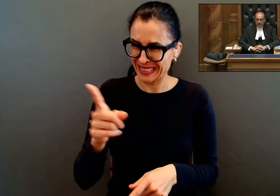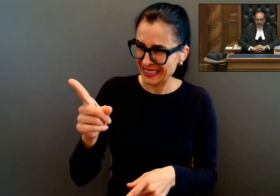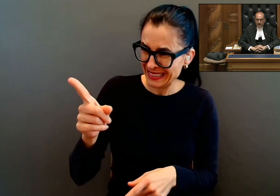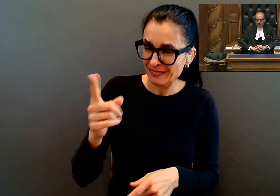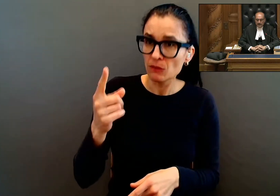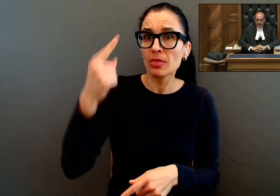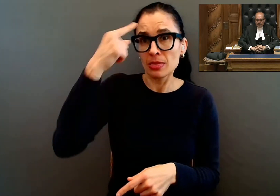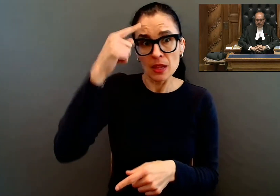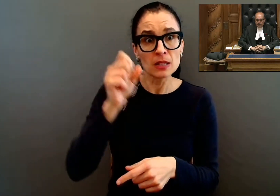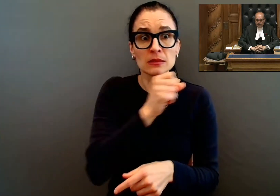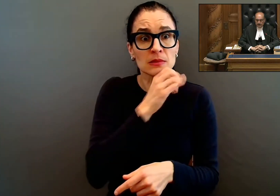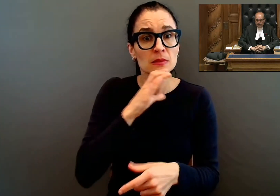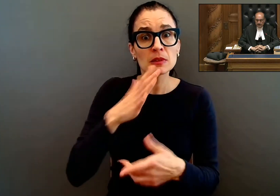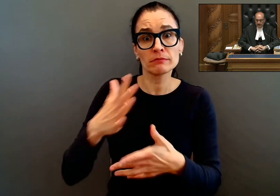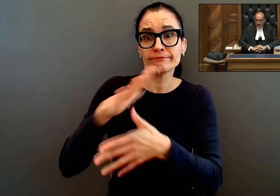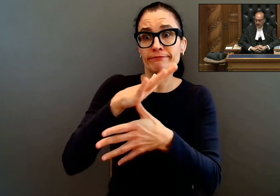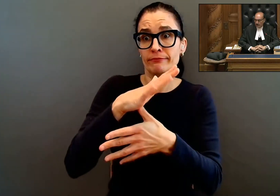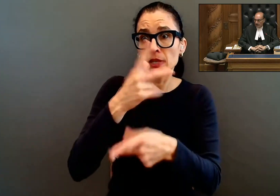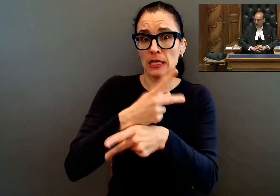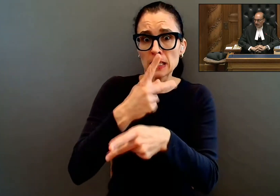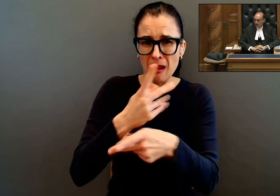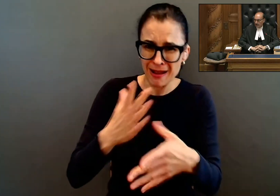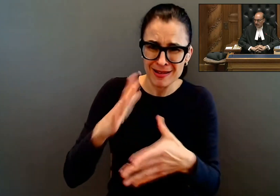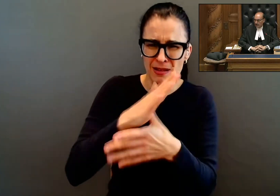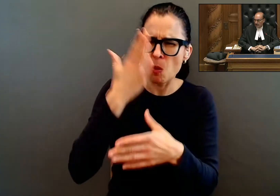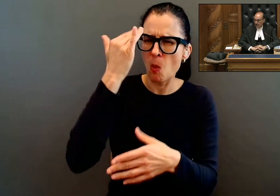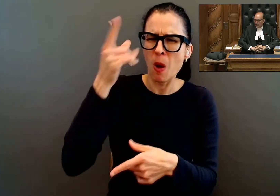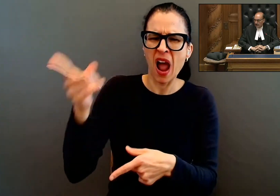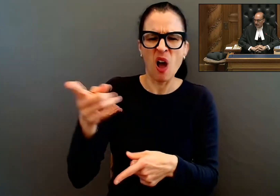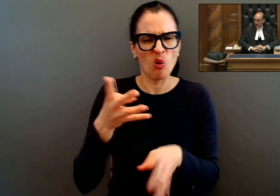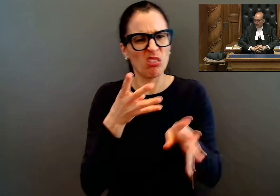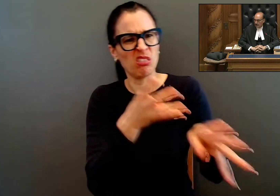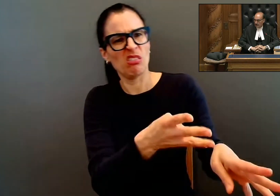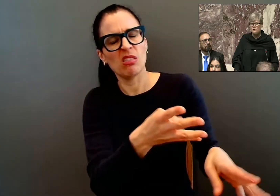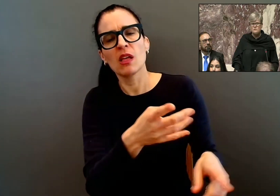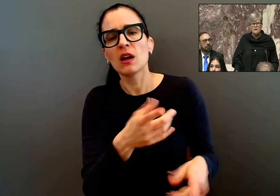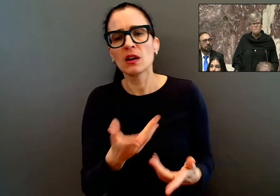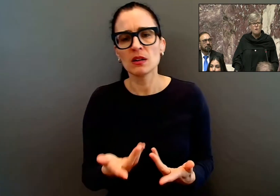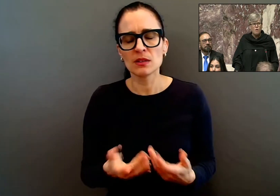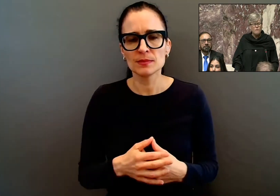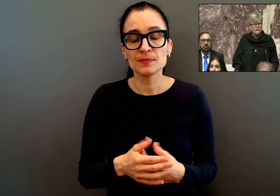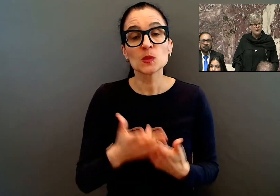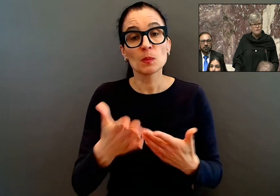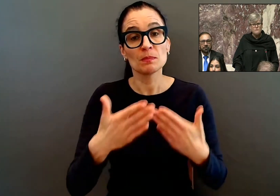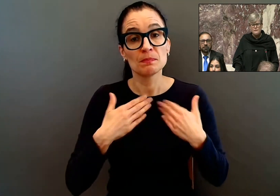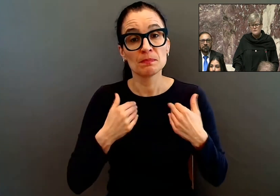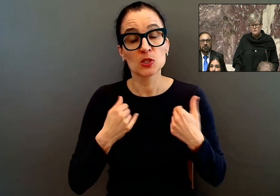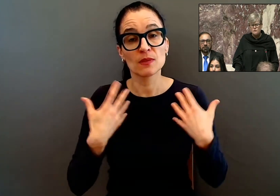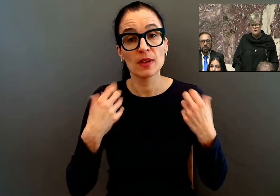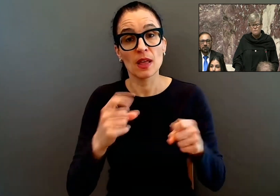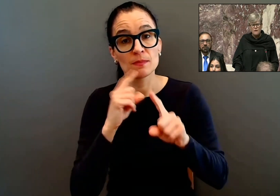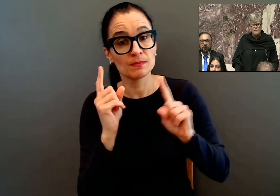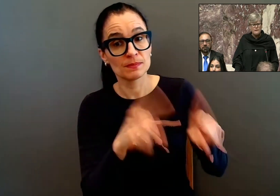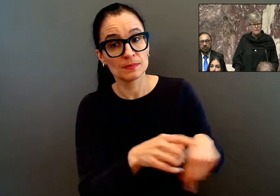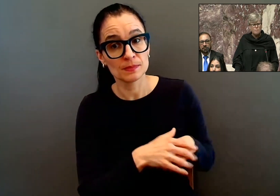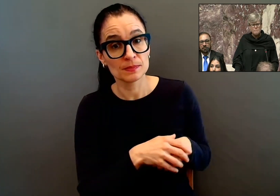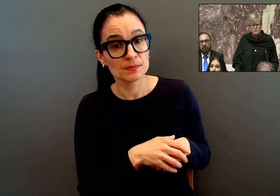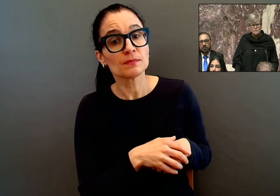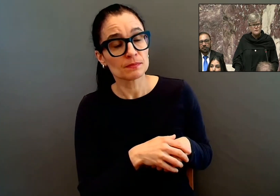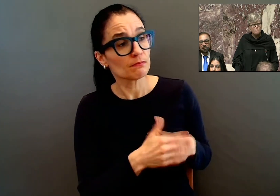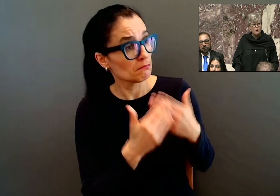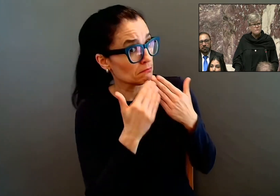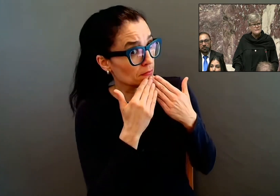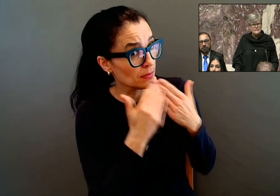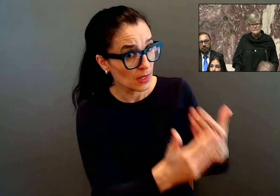Minister of Health. Thank you so much, Honourable Speaker. It is so important to make sure that seniors have all the care that they deserve. They have helped